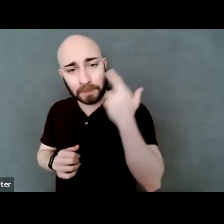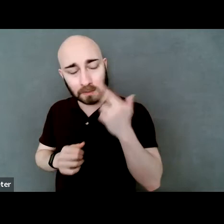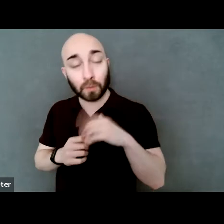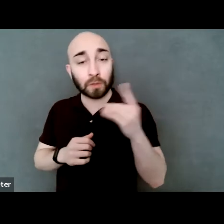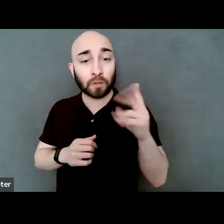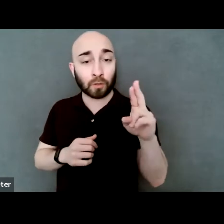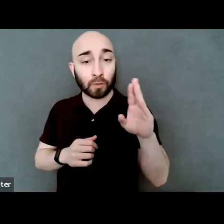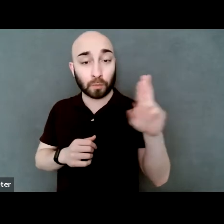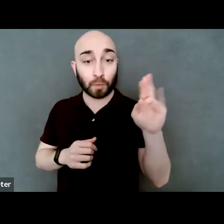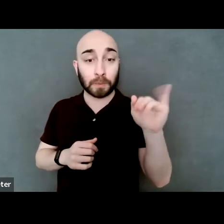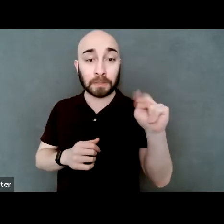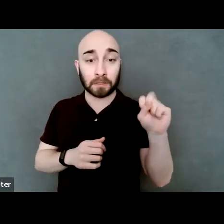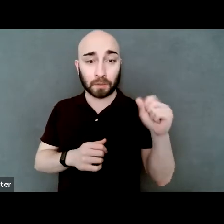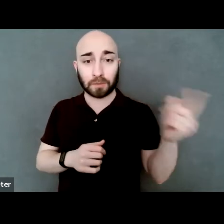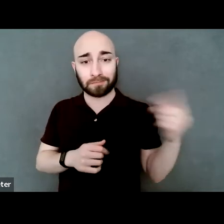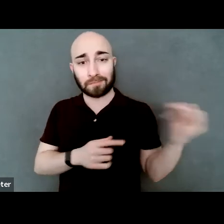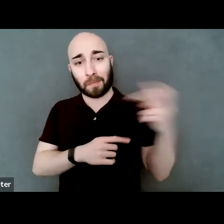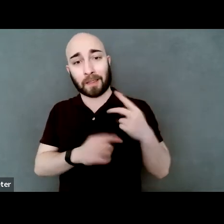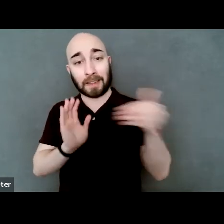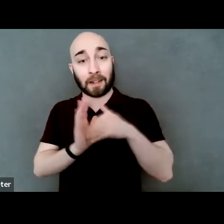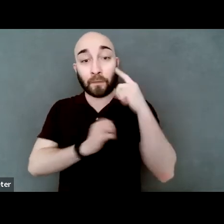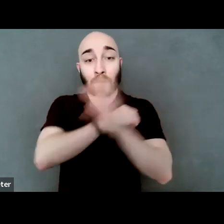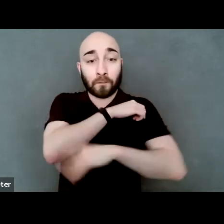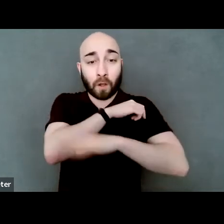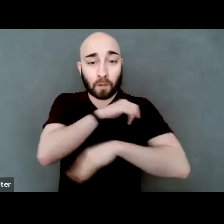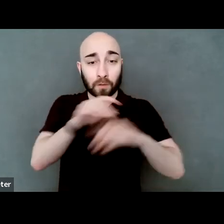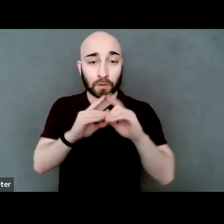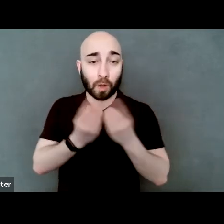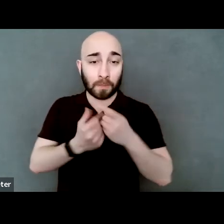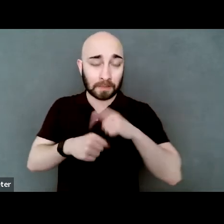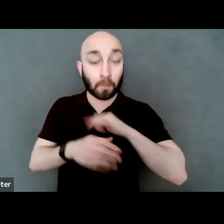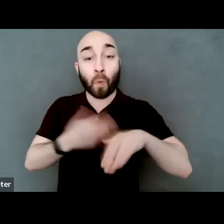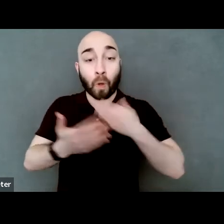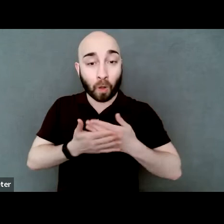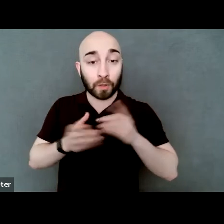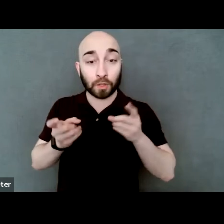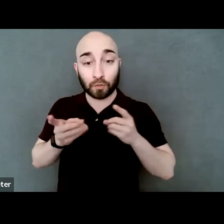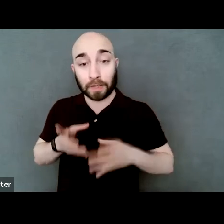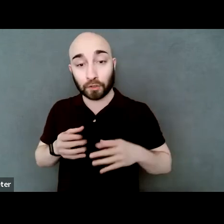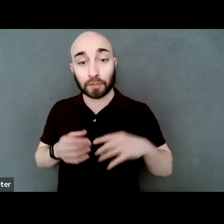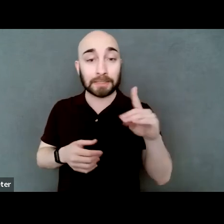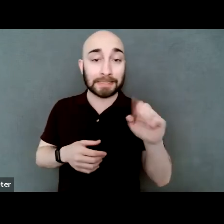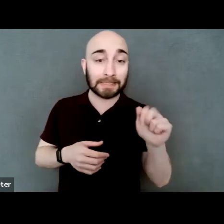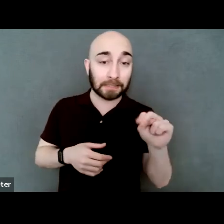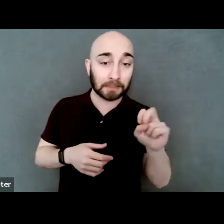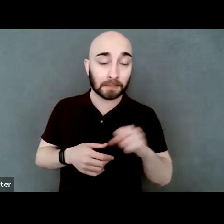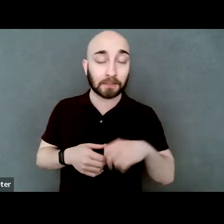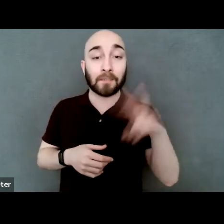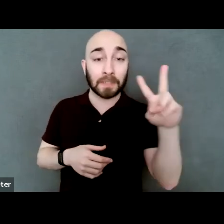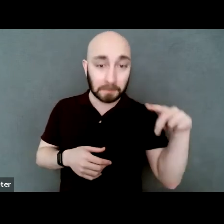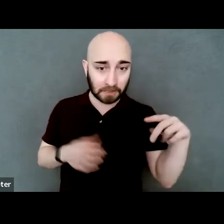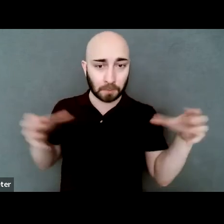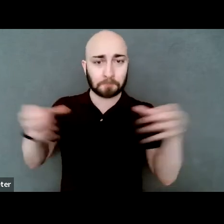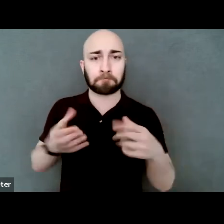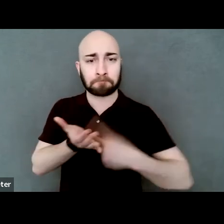back again for our fall department time. All the directors, deans, and the VP, we sat together and had another